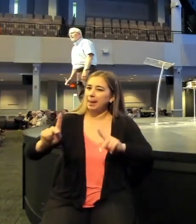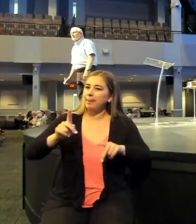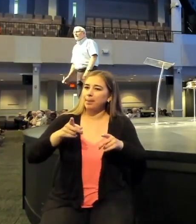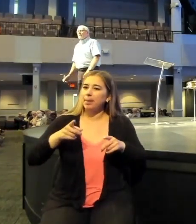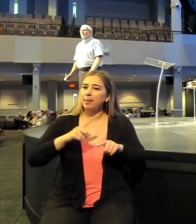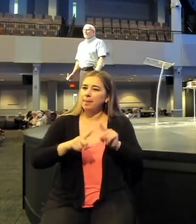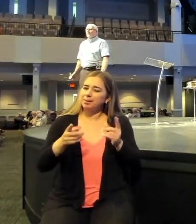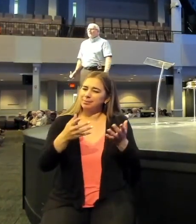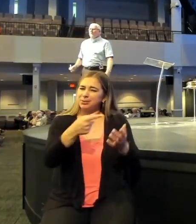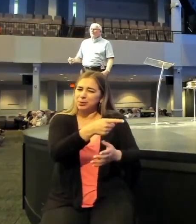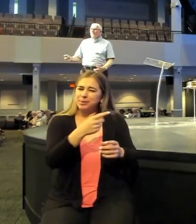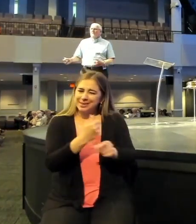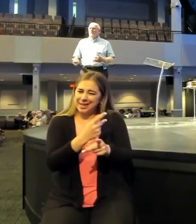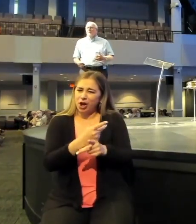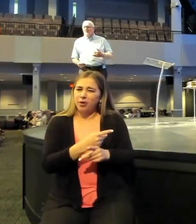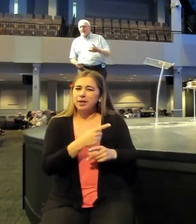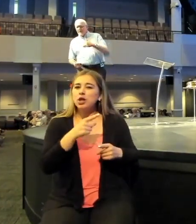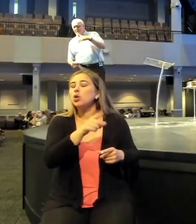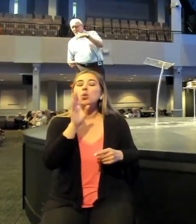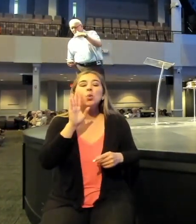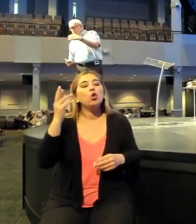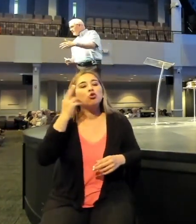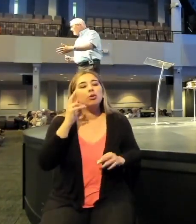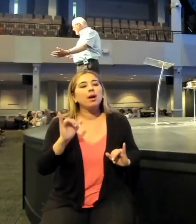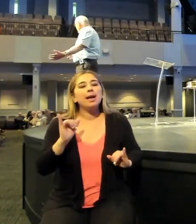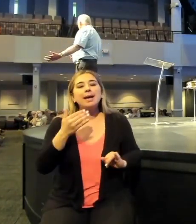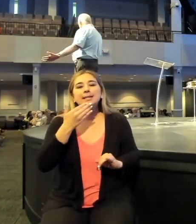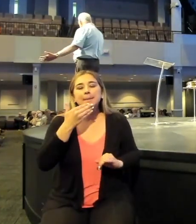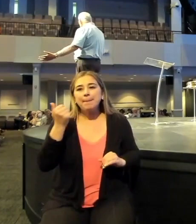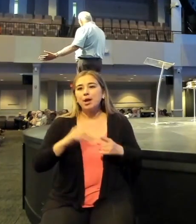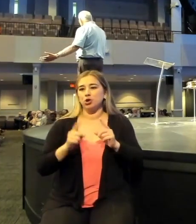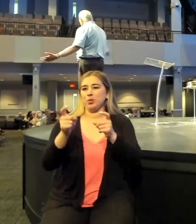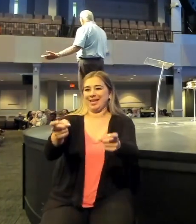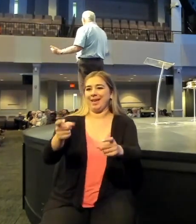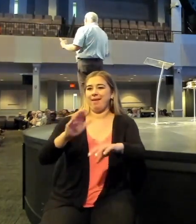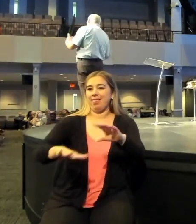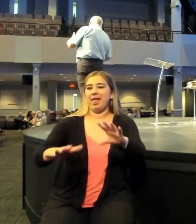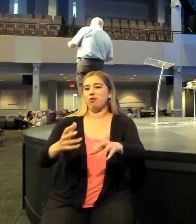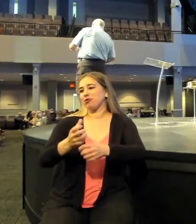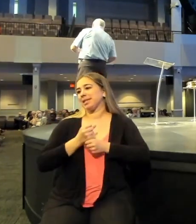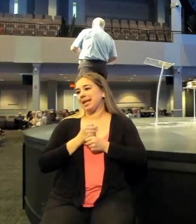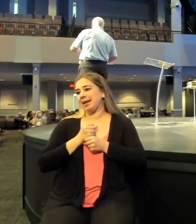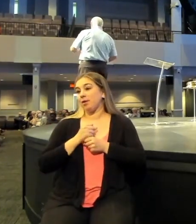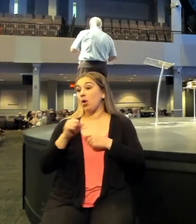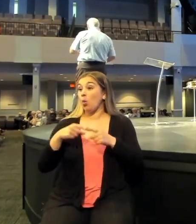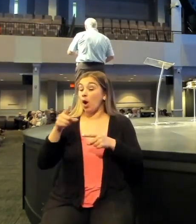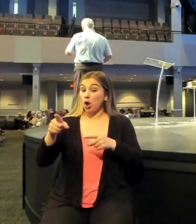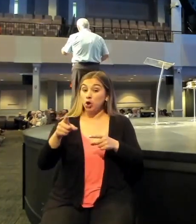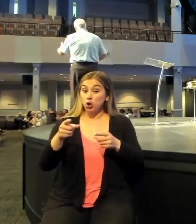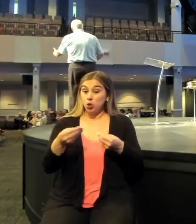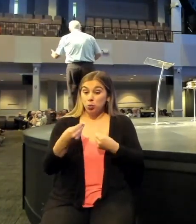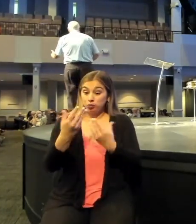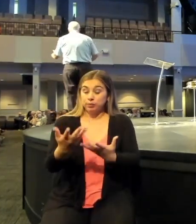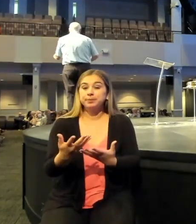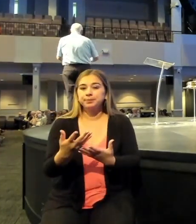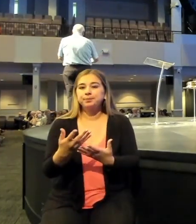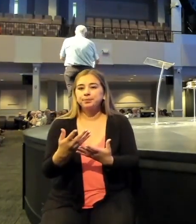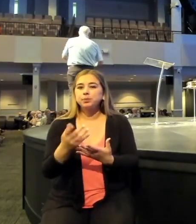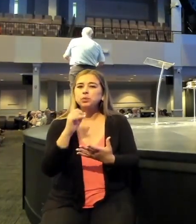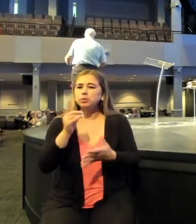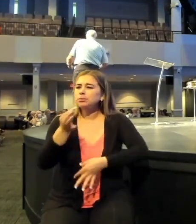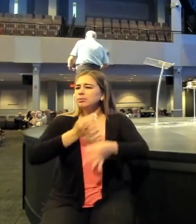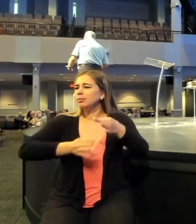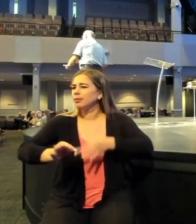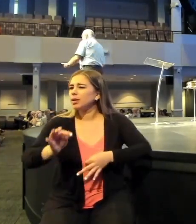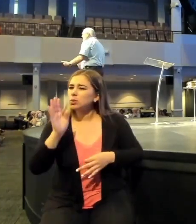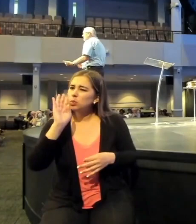the way. And then you'll discover that it's more blessed to give than it is to receive, because when you give, what you sow, you reap. And so stuff